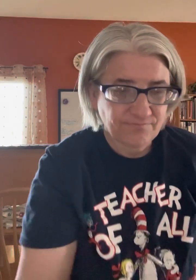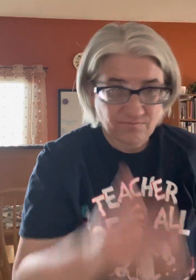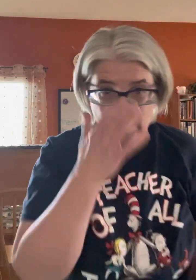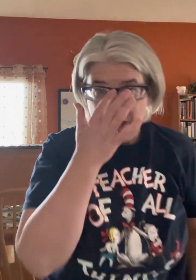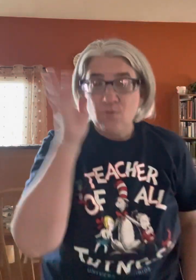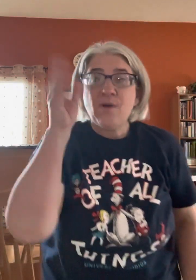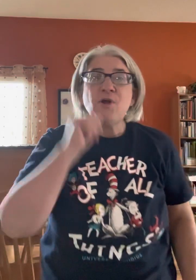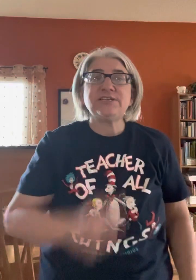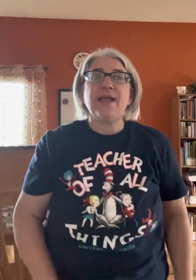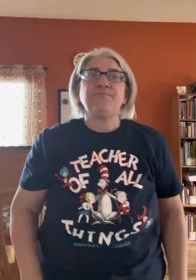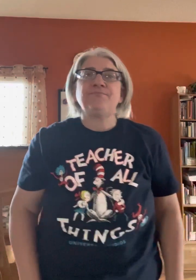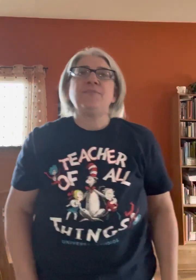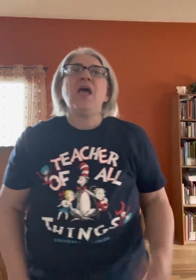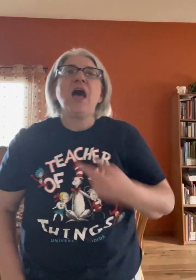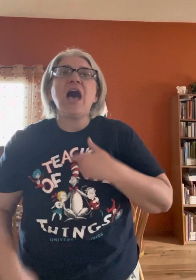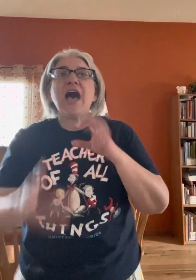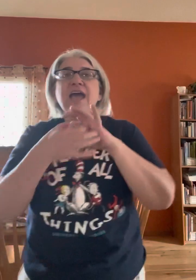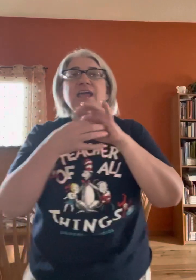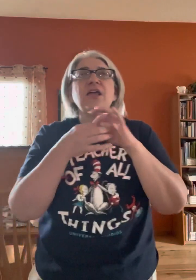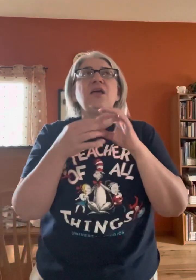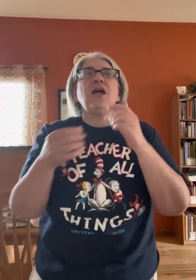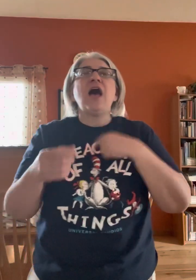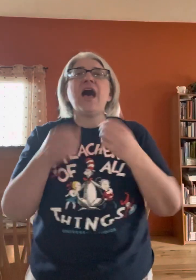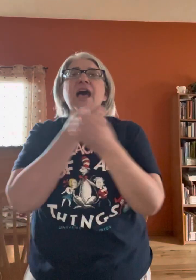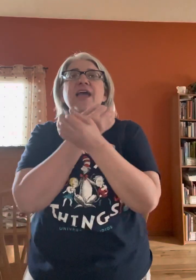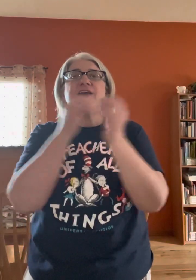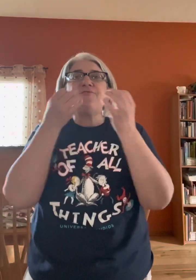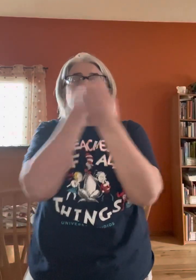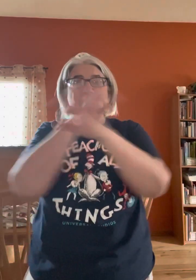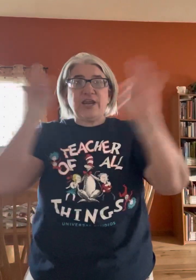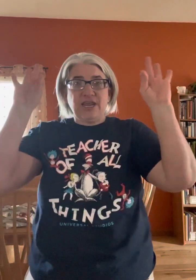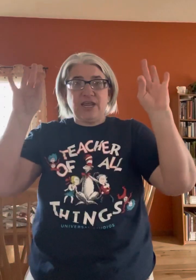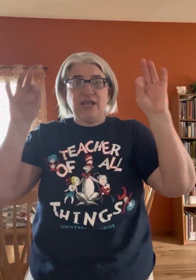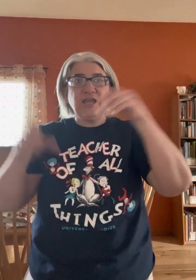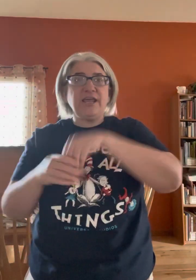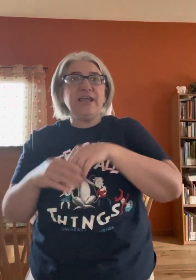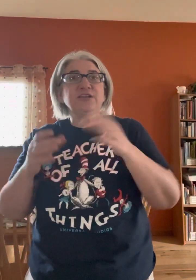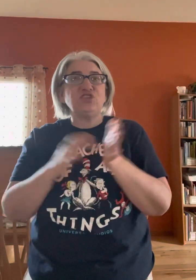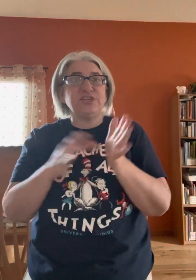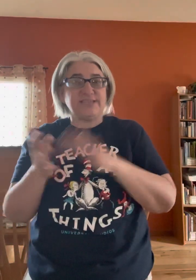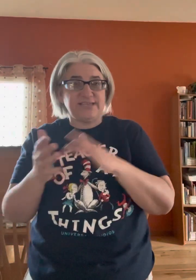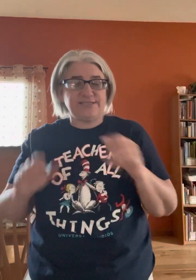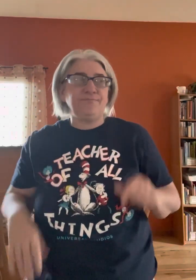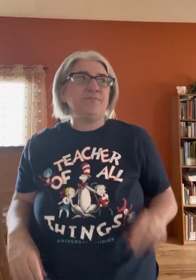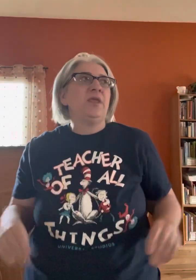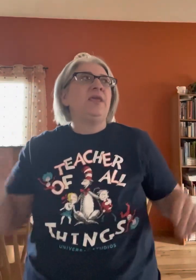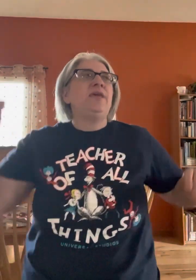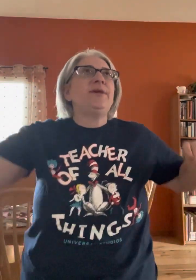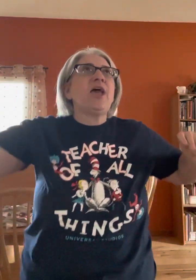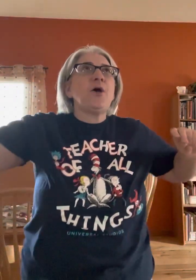One more time. I, I free in Jesus. Here we go.